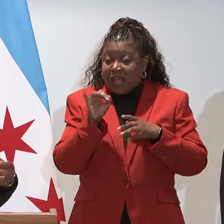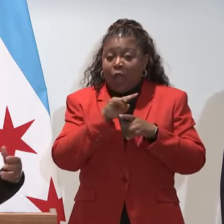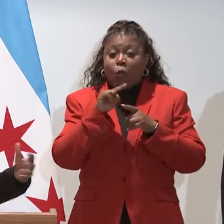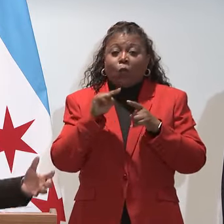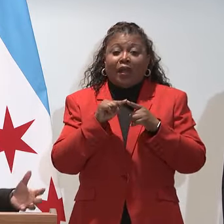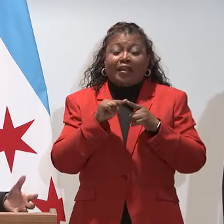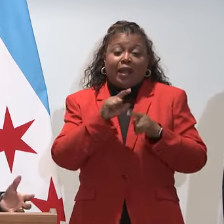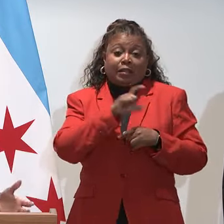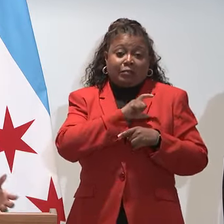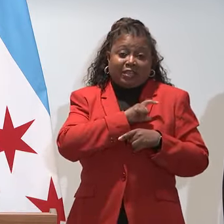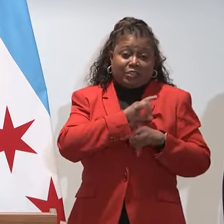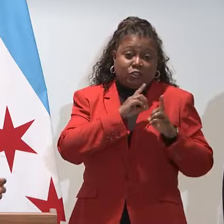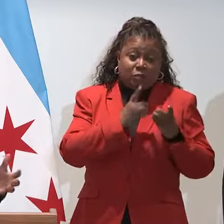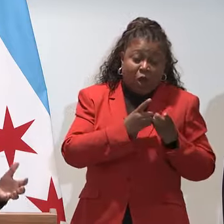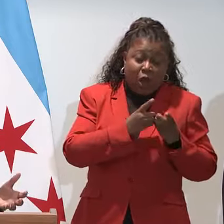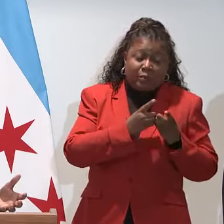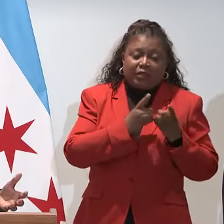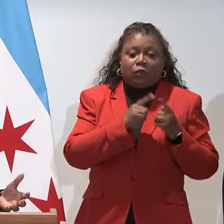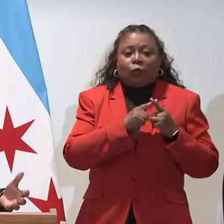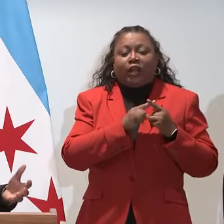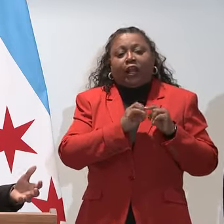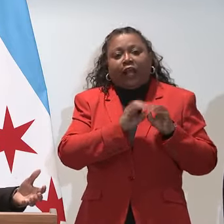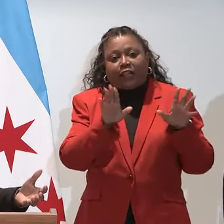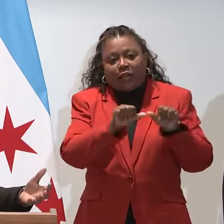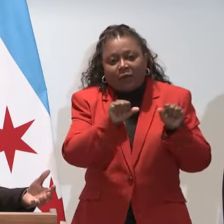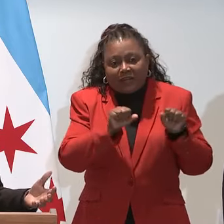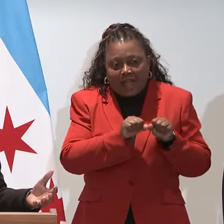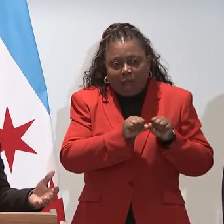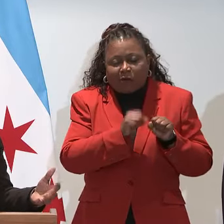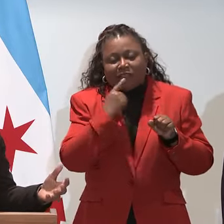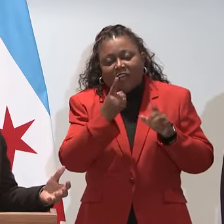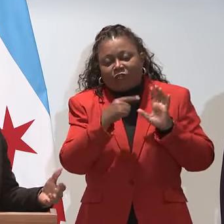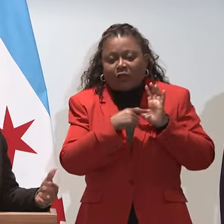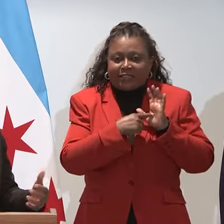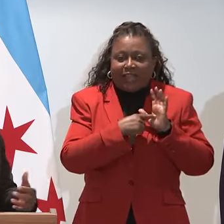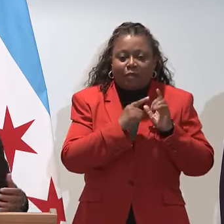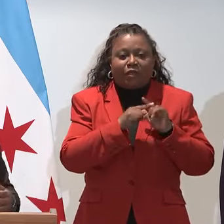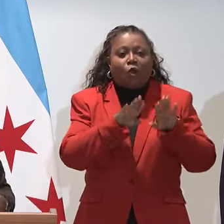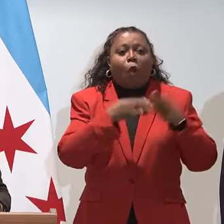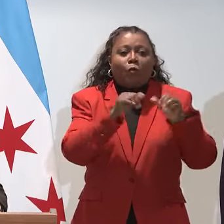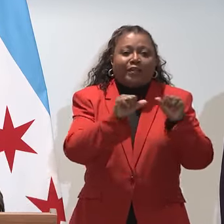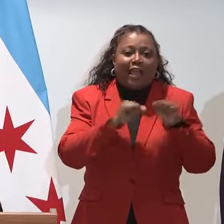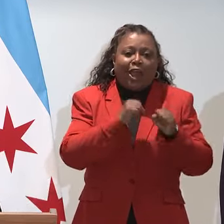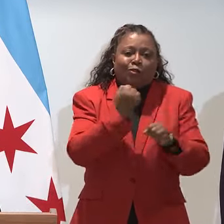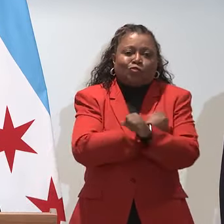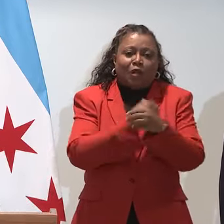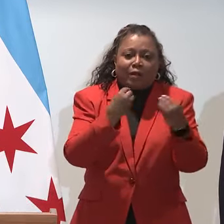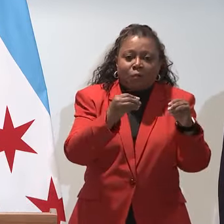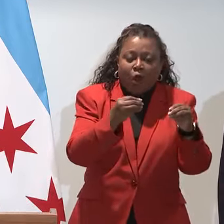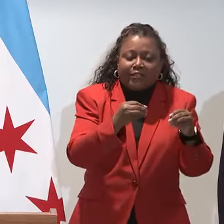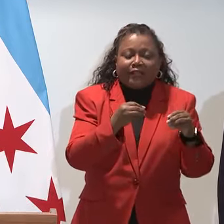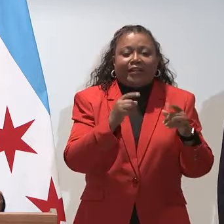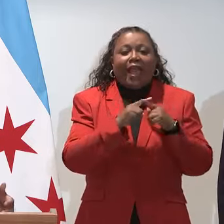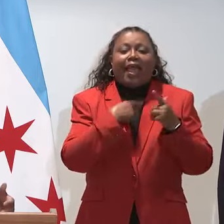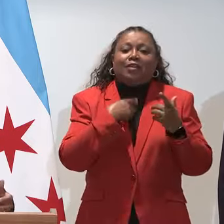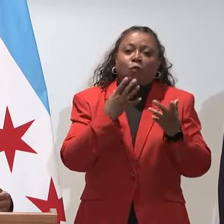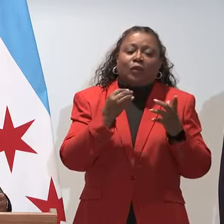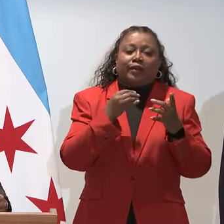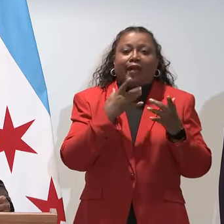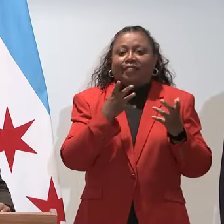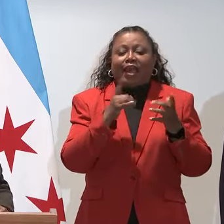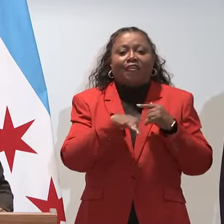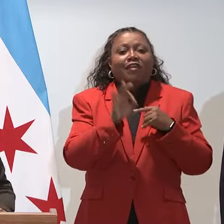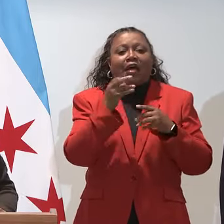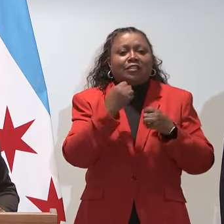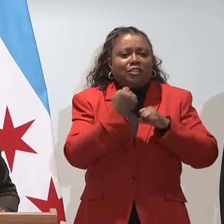when the police department would clear an area, so say for example, an open-air drug market, and